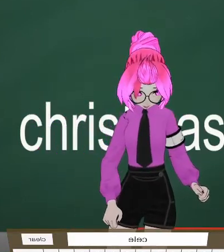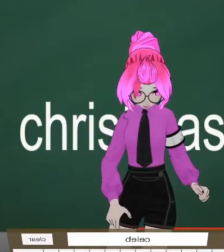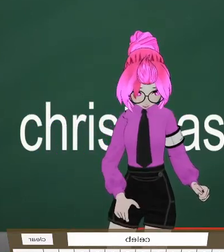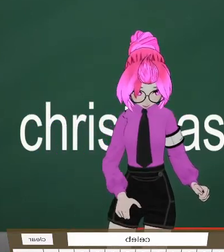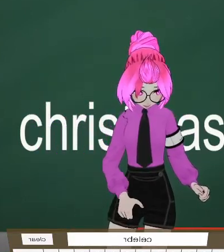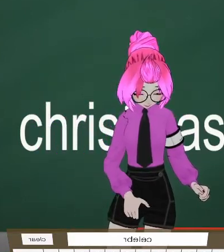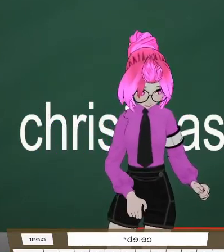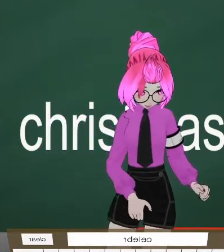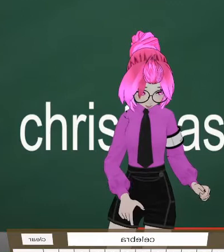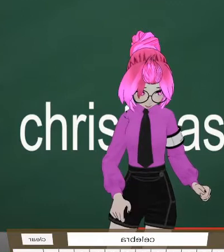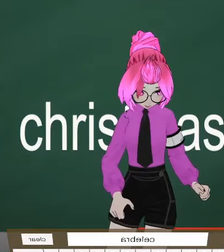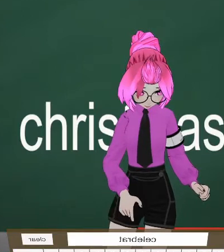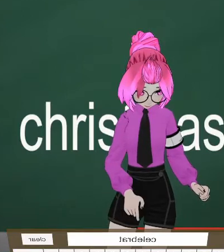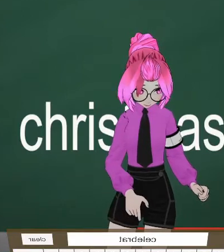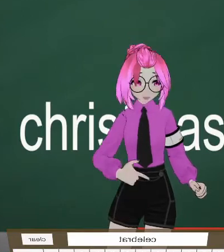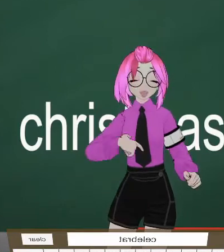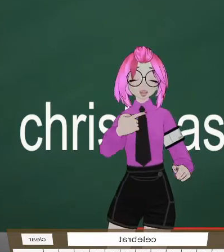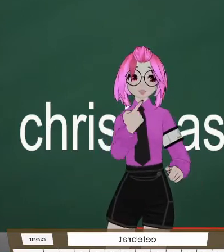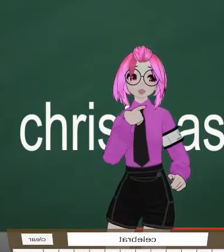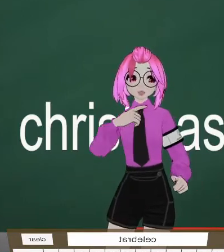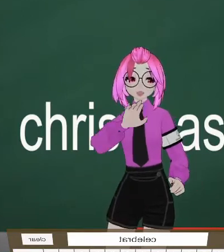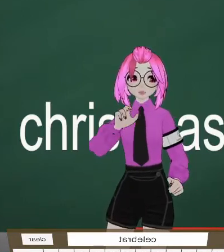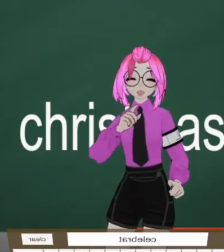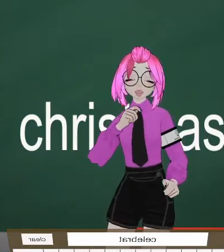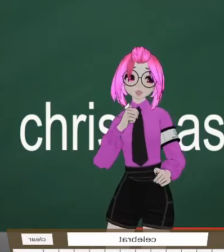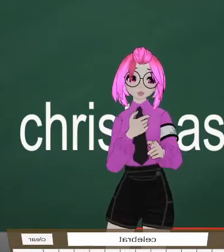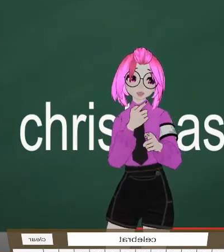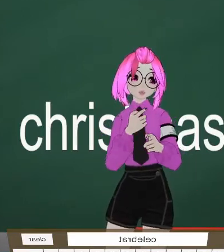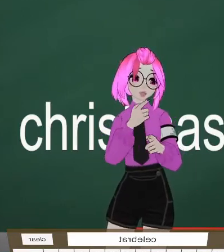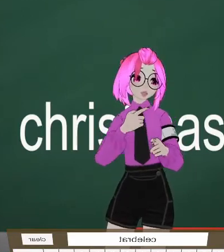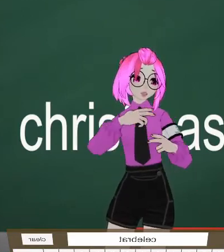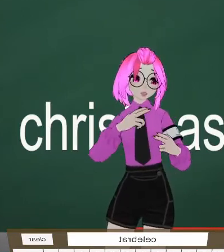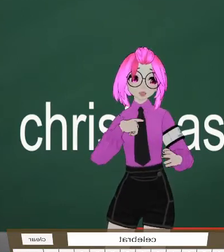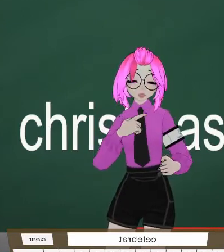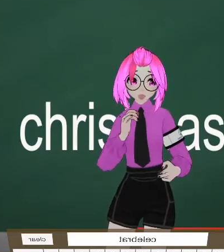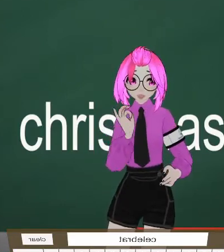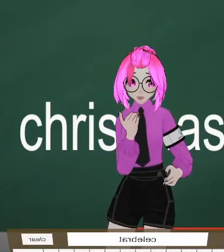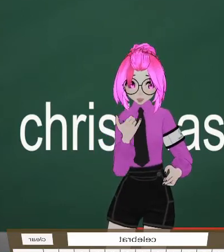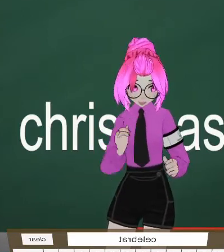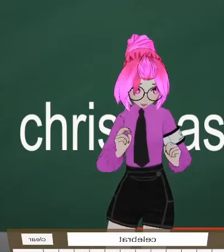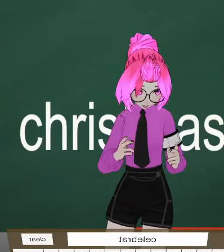so by the way i suck at spelling so please don't make fun of me if i misspell something okay